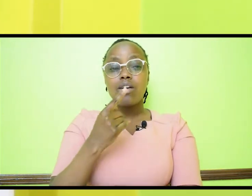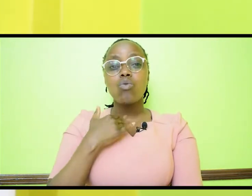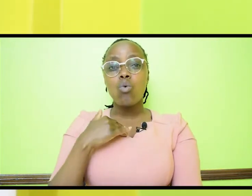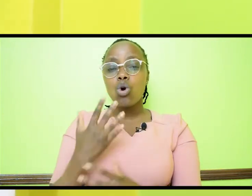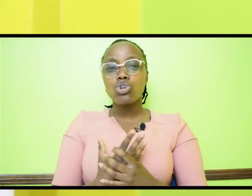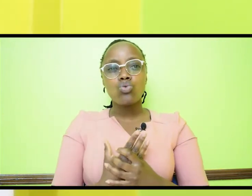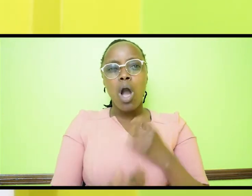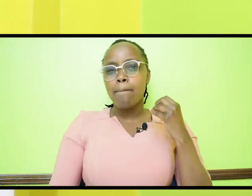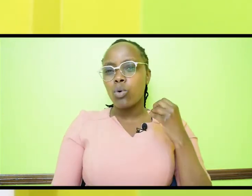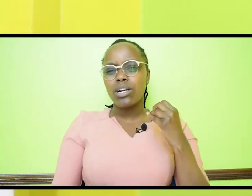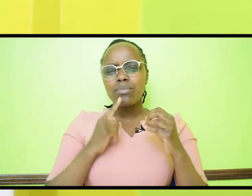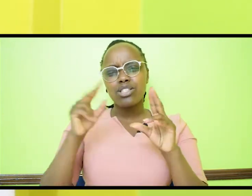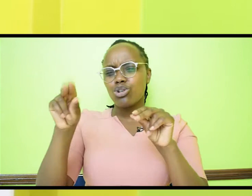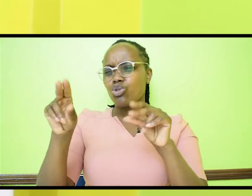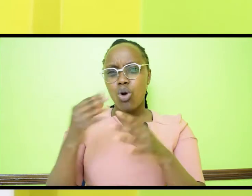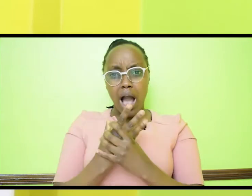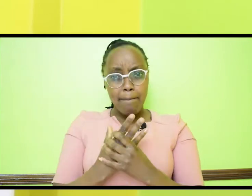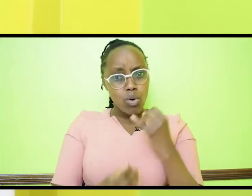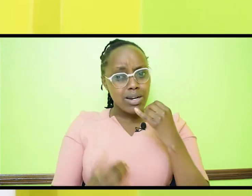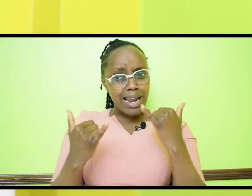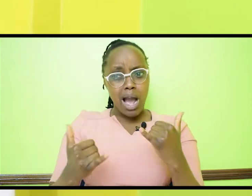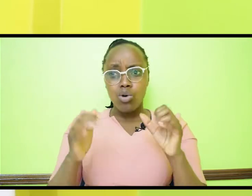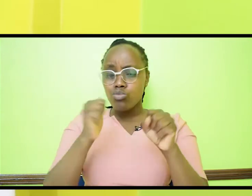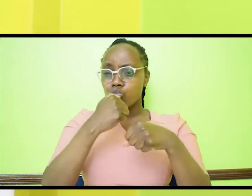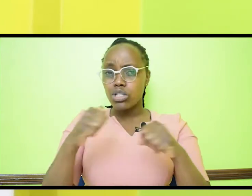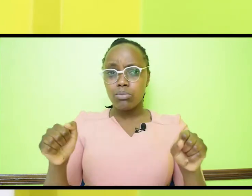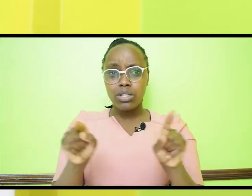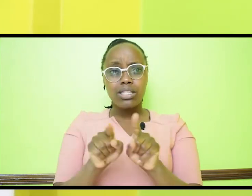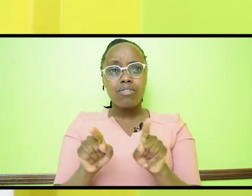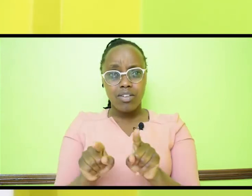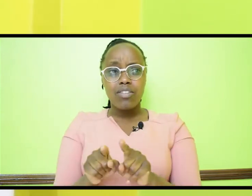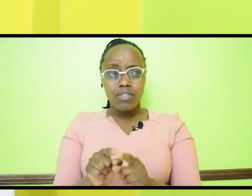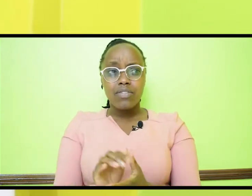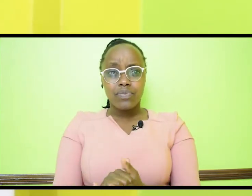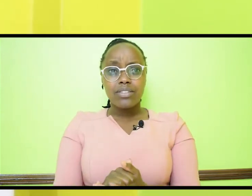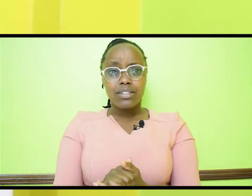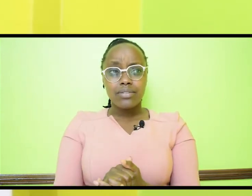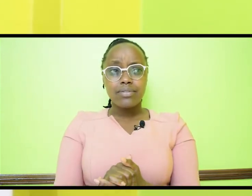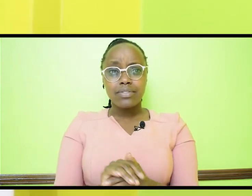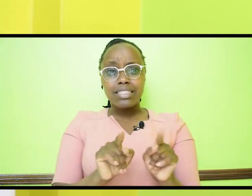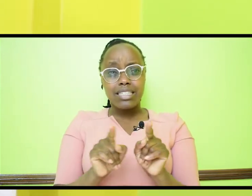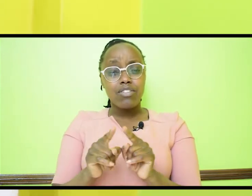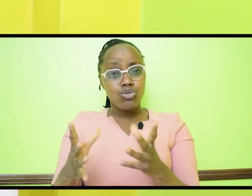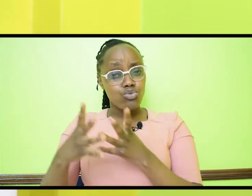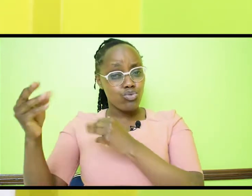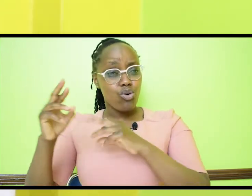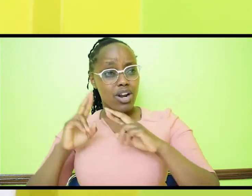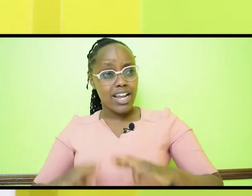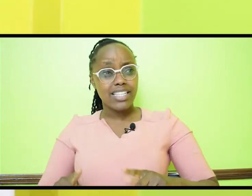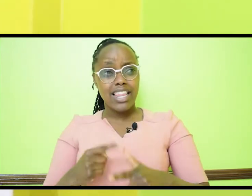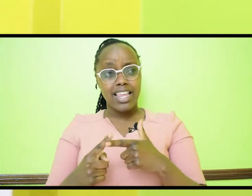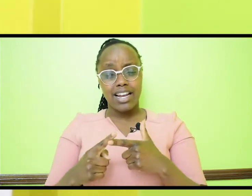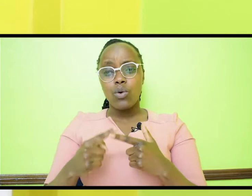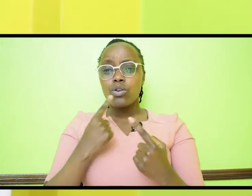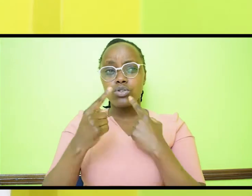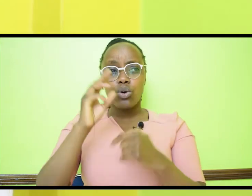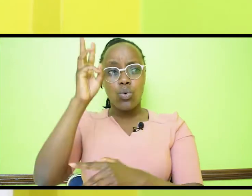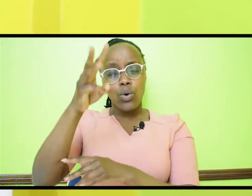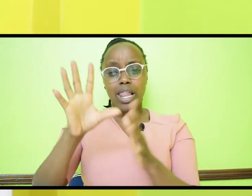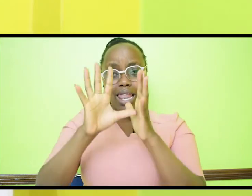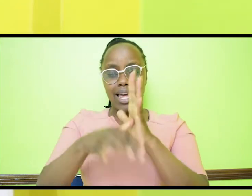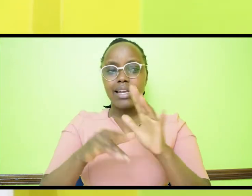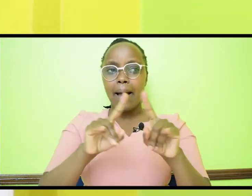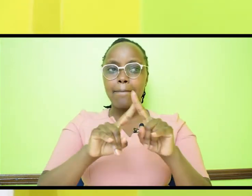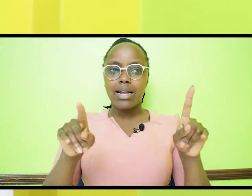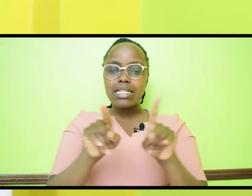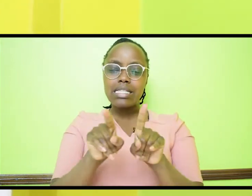she even said she wants to remove it. We told her, no, we can't. Regardless too, we'll just give you some time, go and rest. Mingine